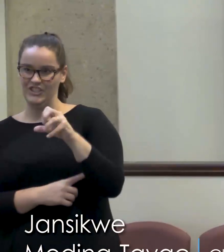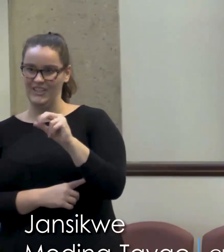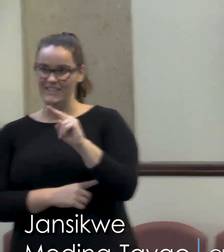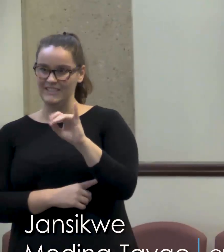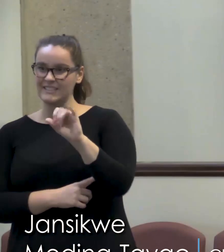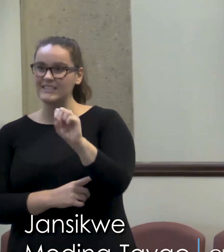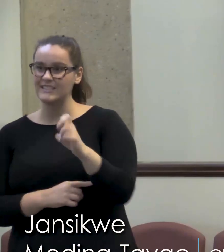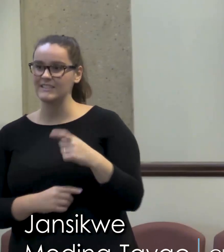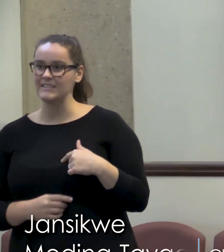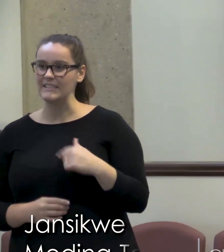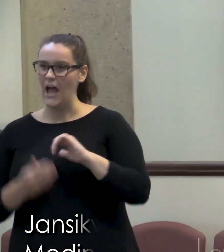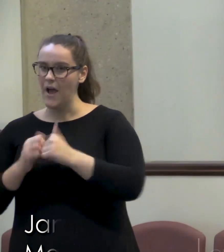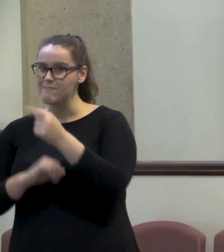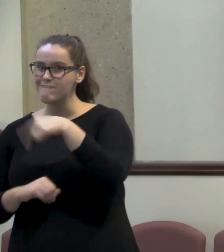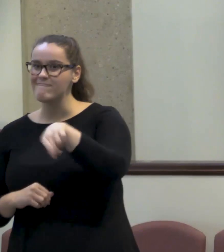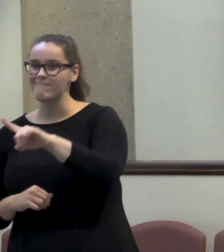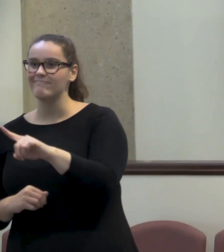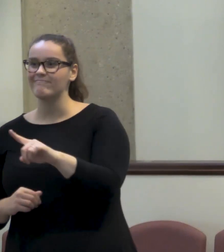How's everyone doing?